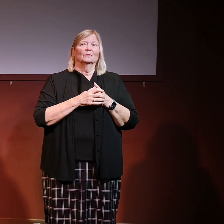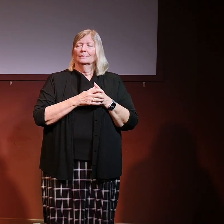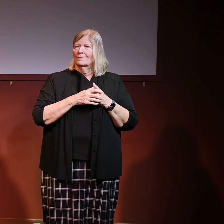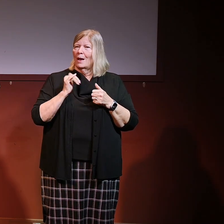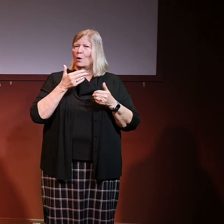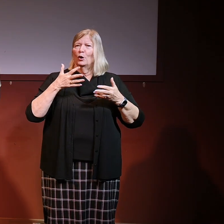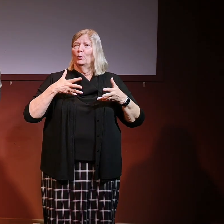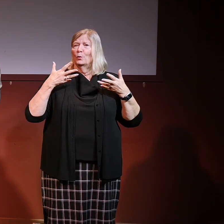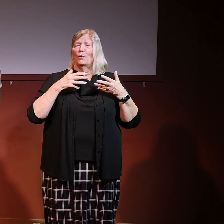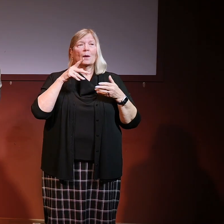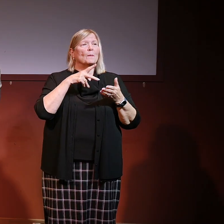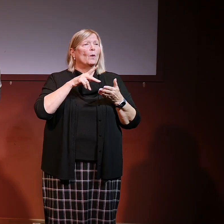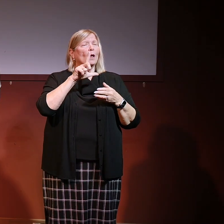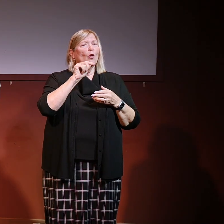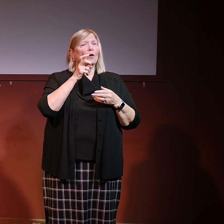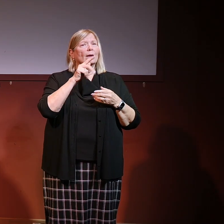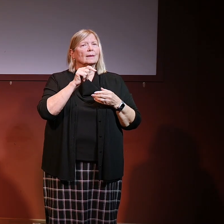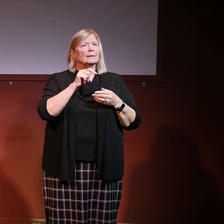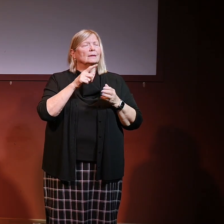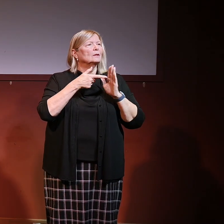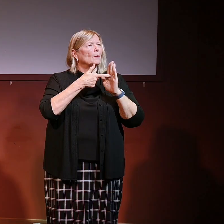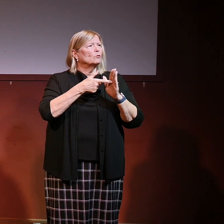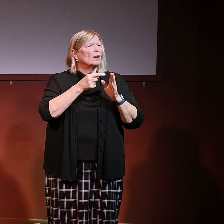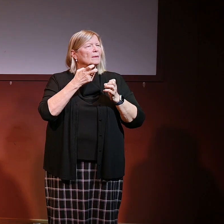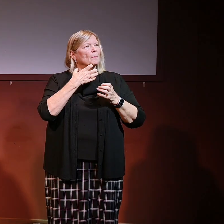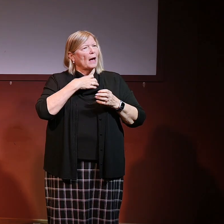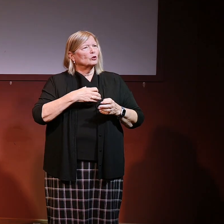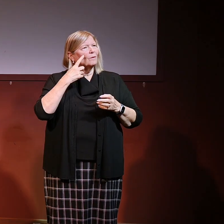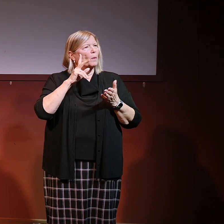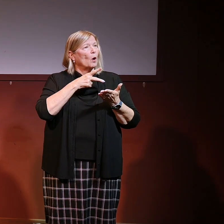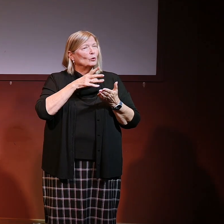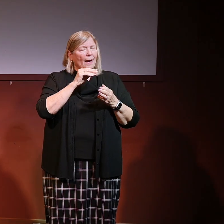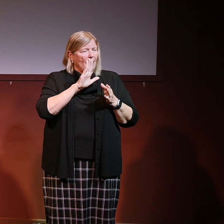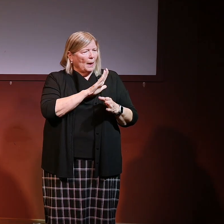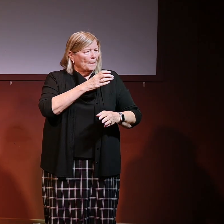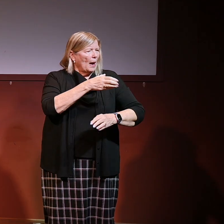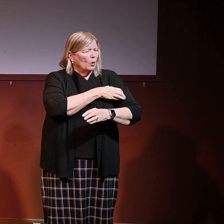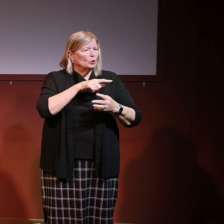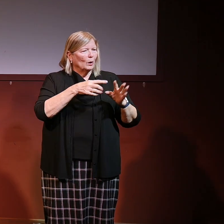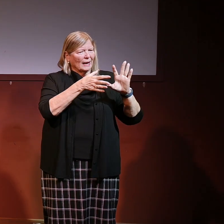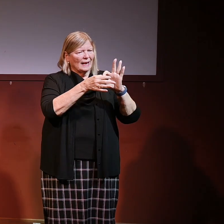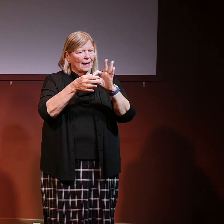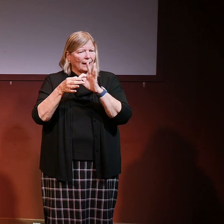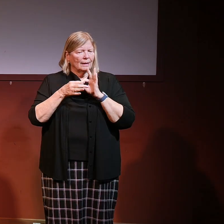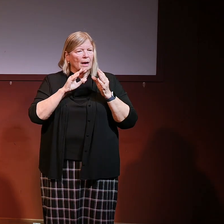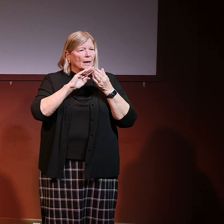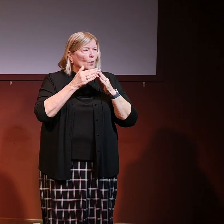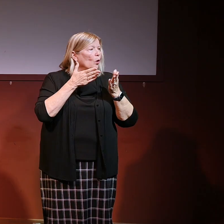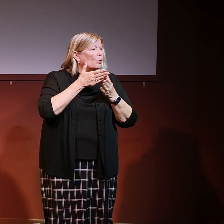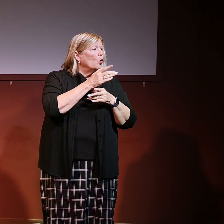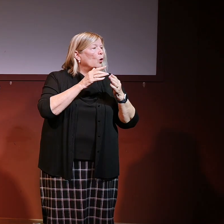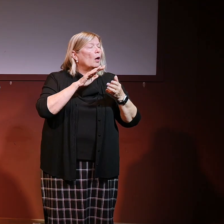Our Youth Poet Laureate demonstrates the passion for poetry and its power to connect our communities through local